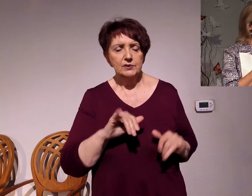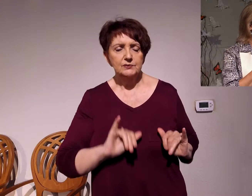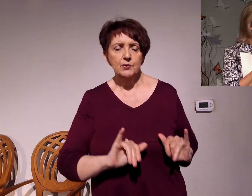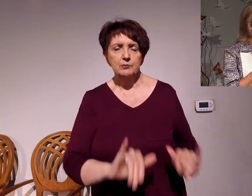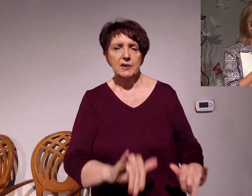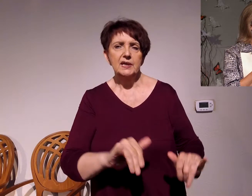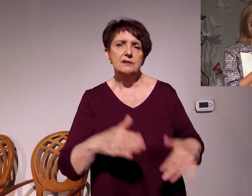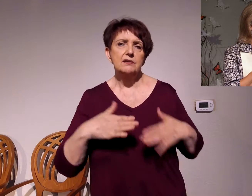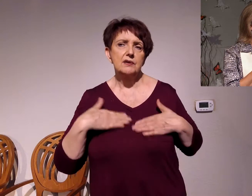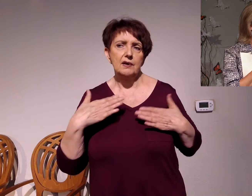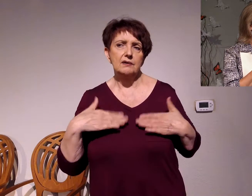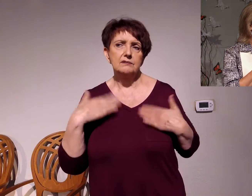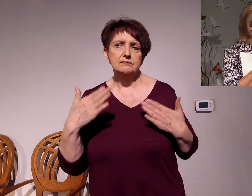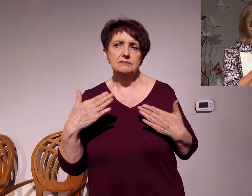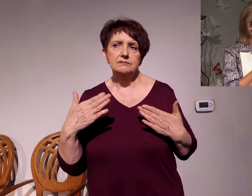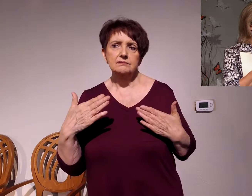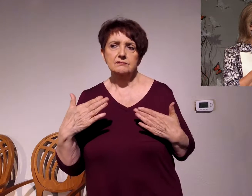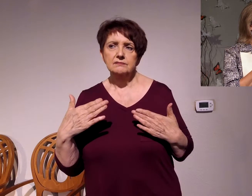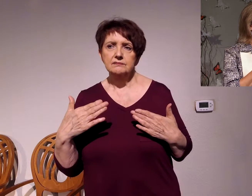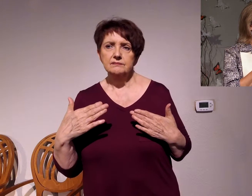young.